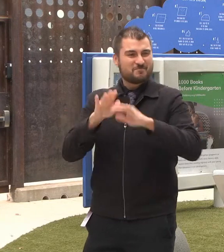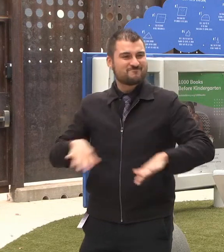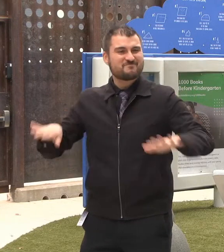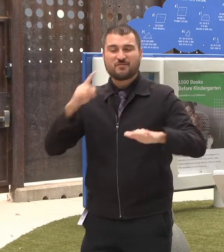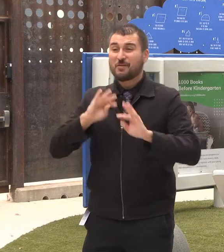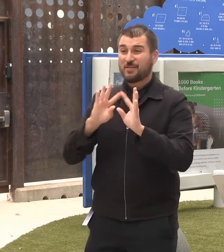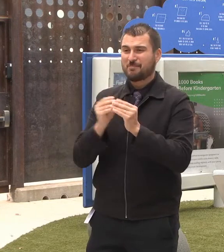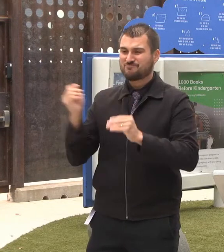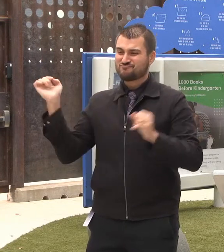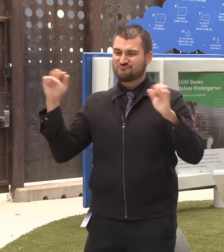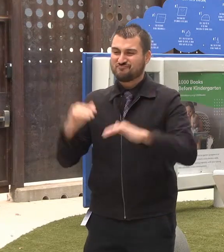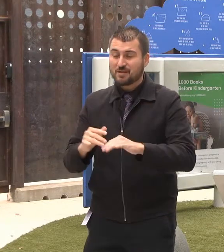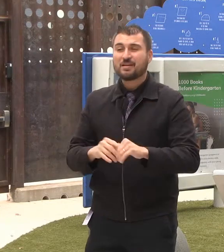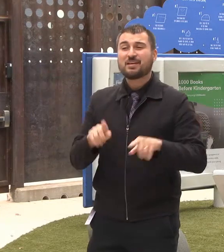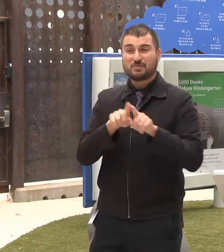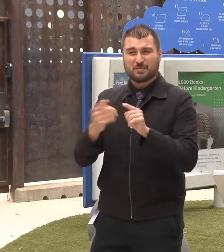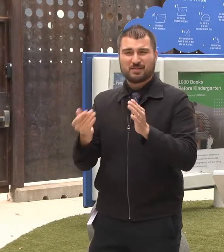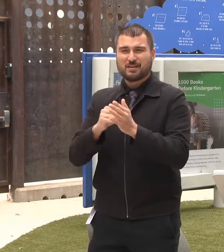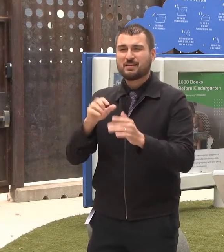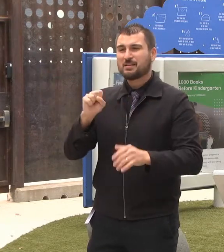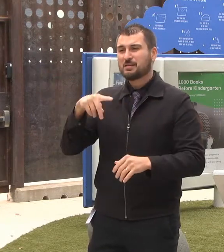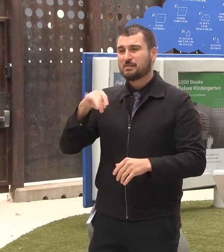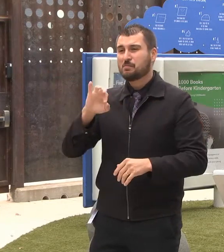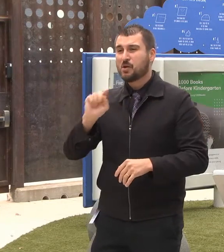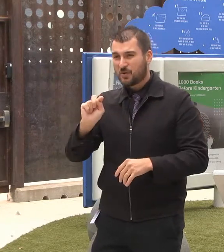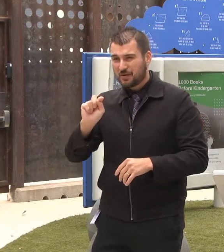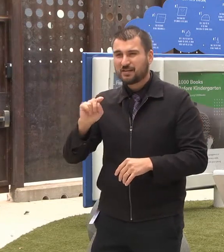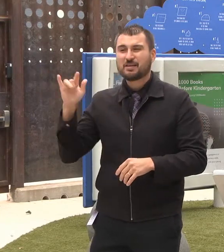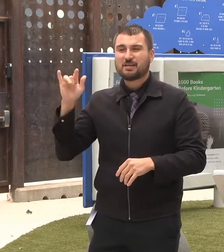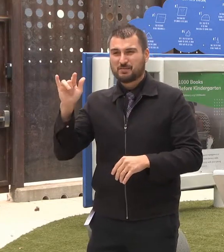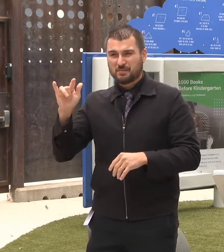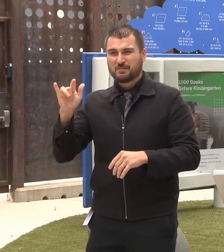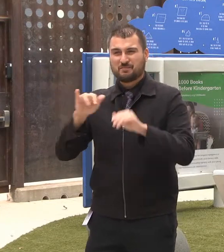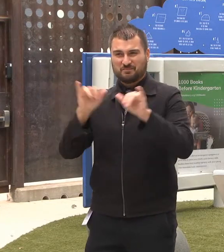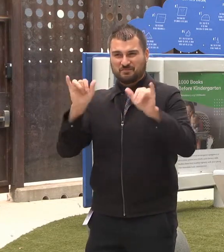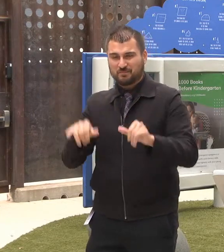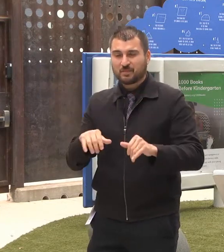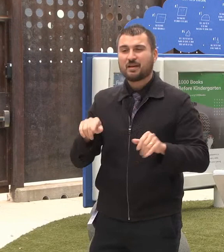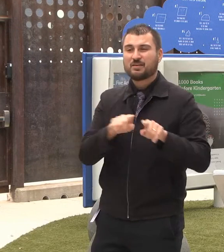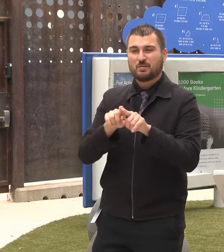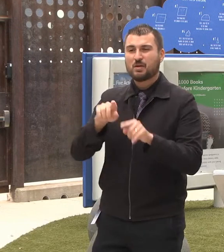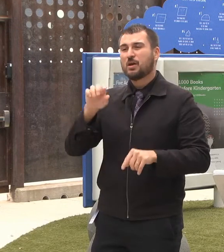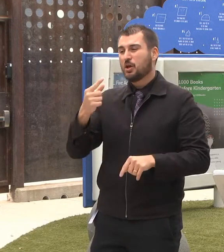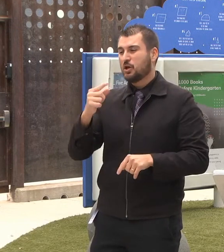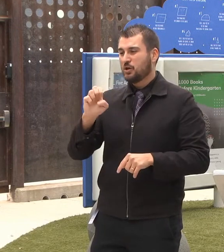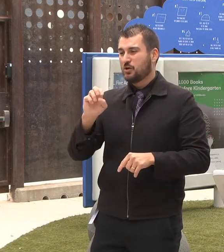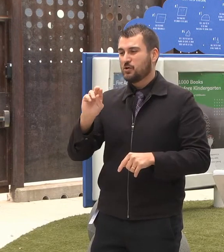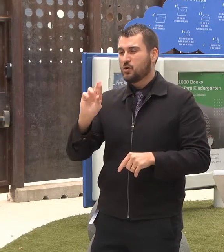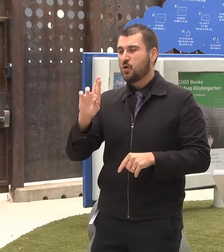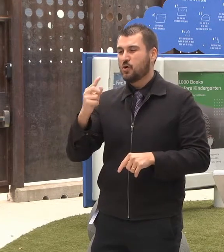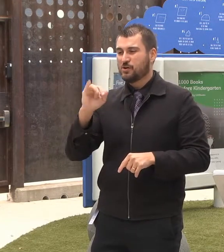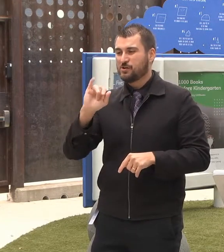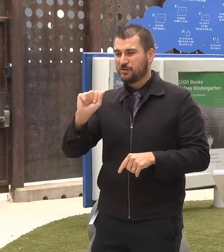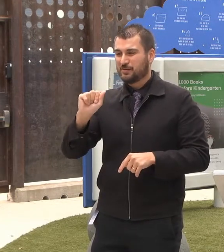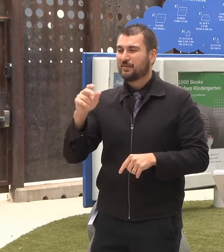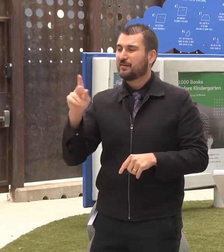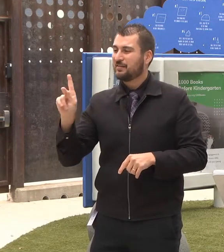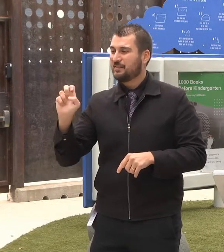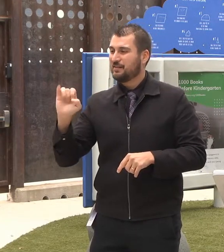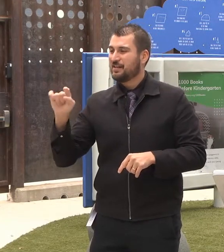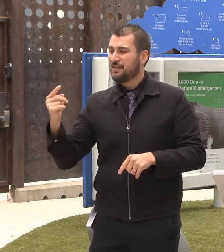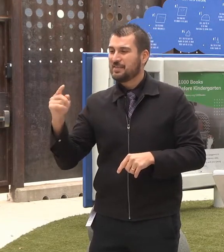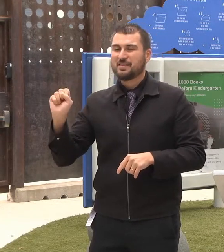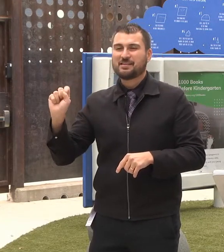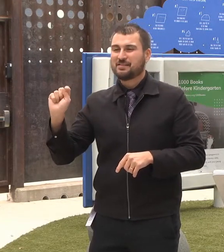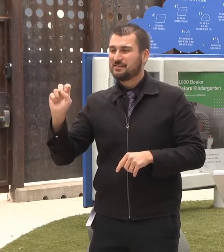said, through generous gifts from Spirit Aerosystems in Georgia and Keith Stevens through the Wichita Public Library Foundation. I invite